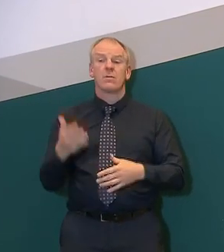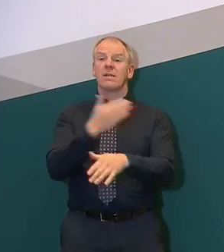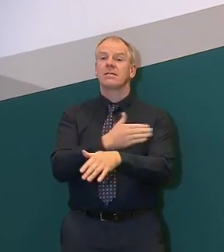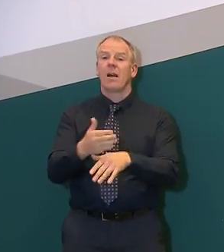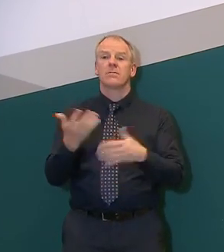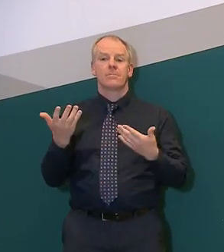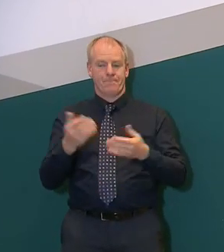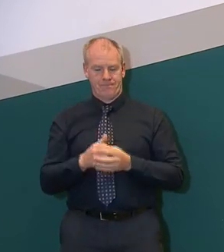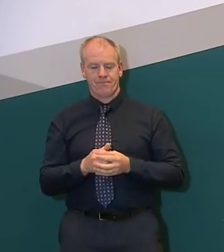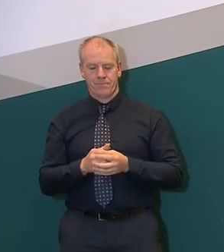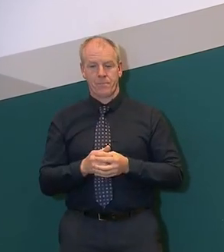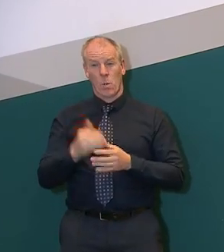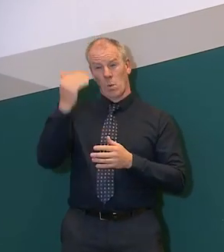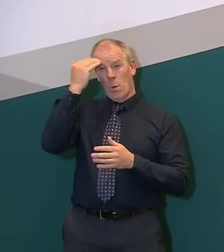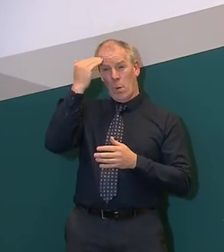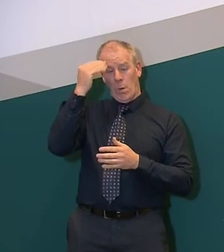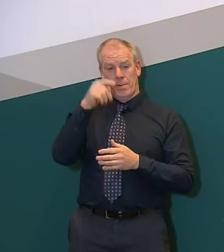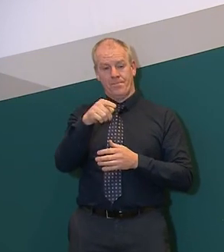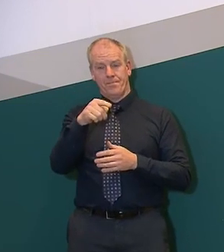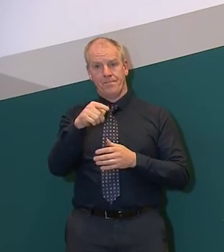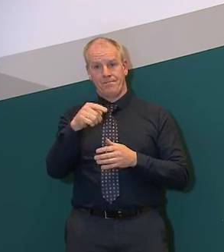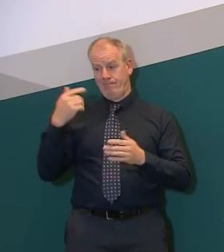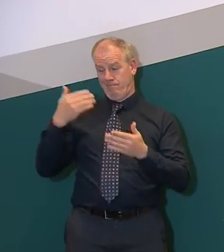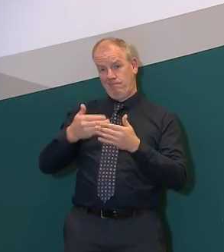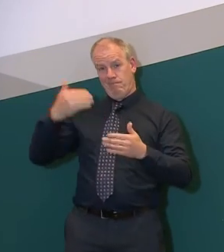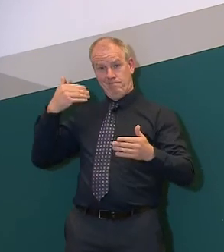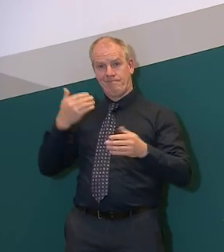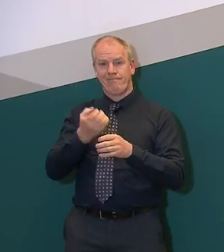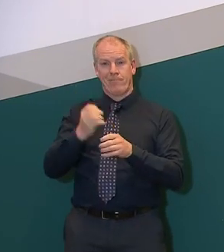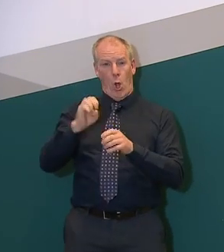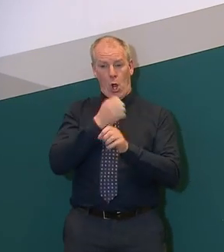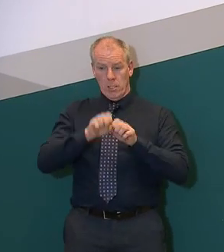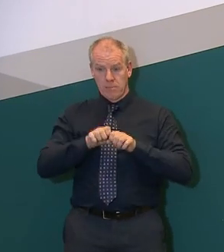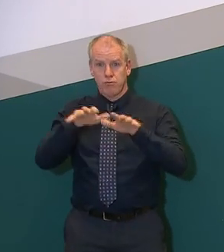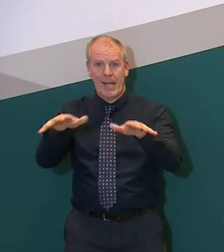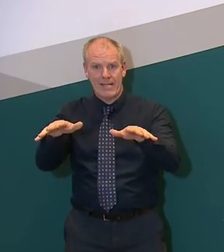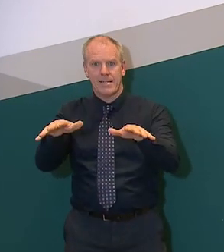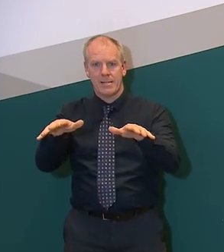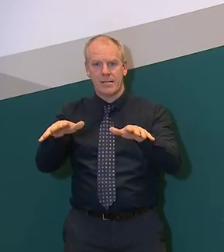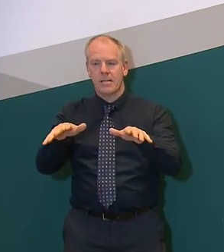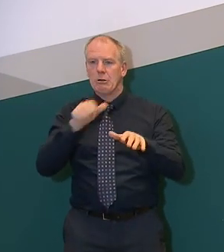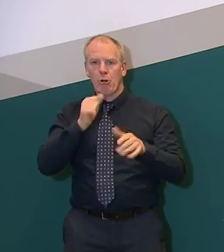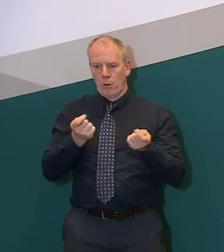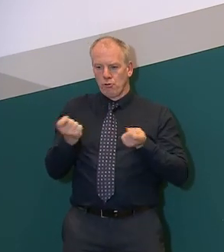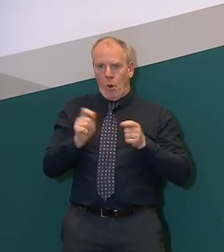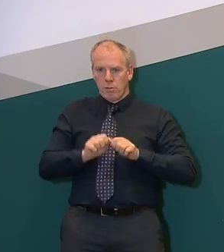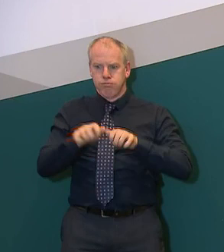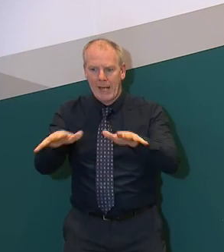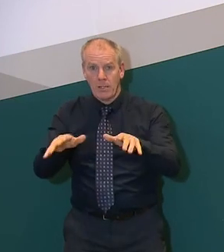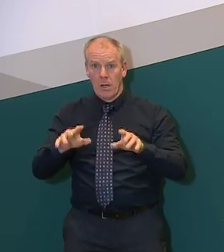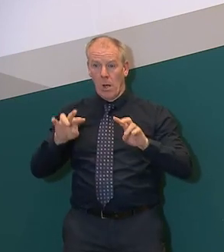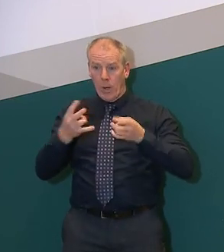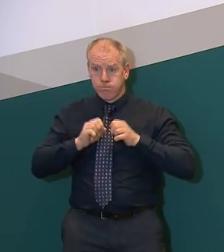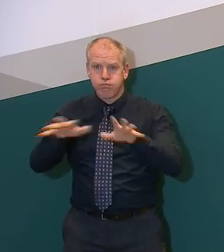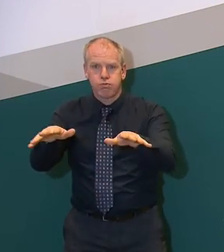beginning, we know that in the early stage of an epidemic, or if an epidemic is uncontrolled, that you're